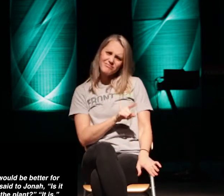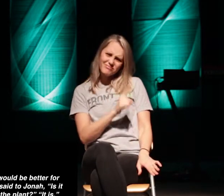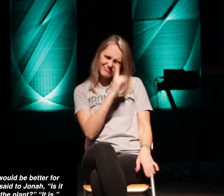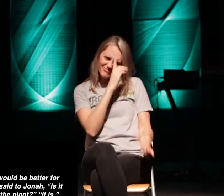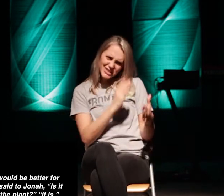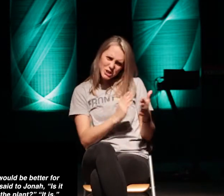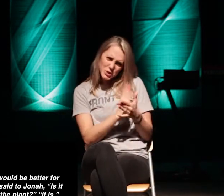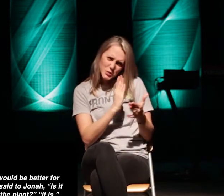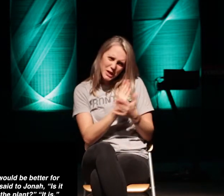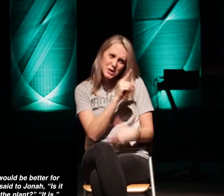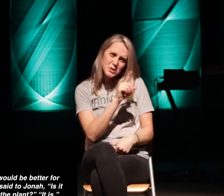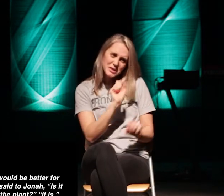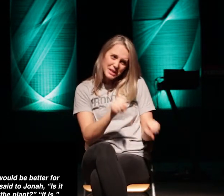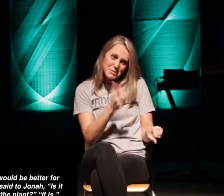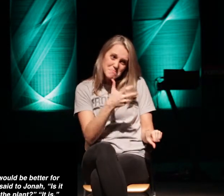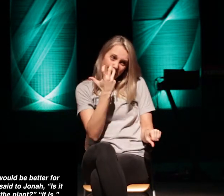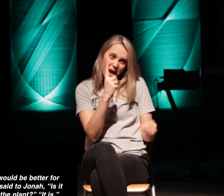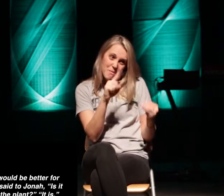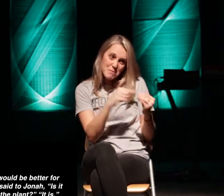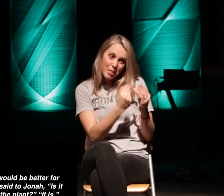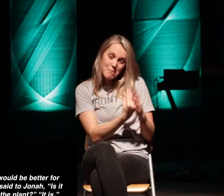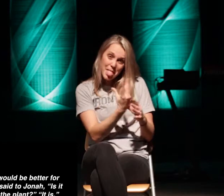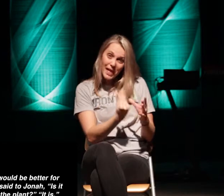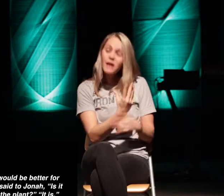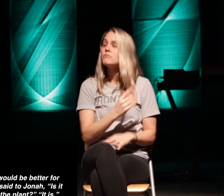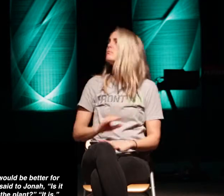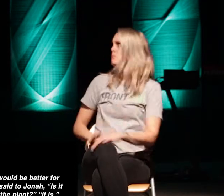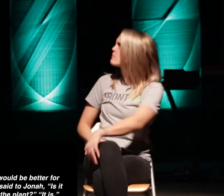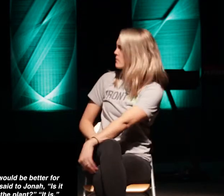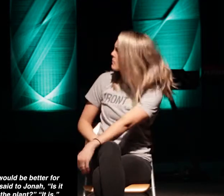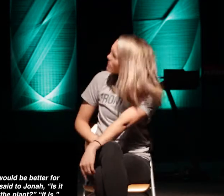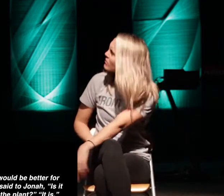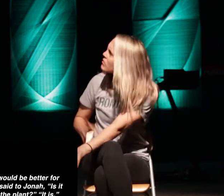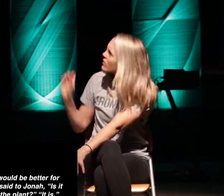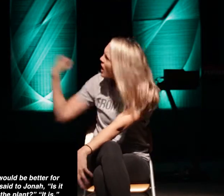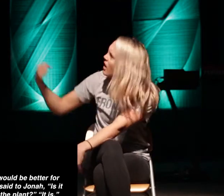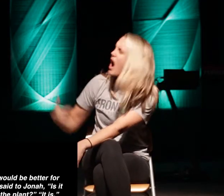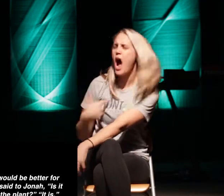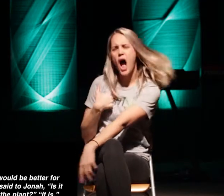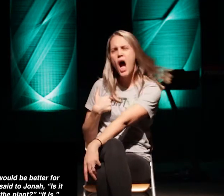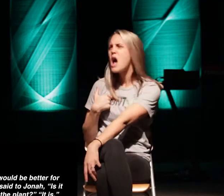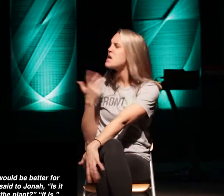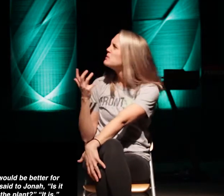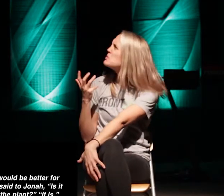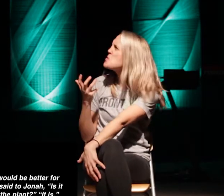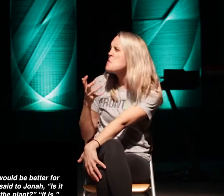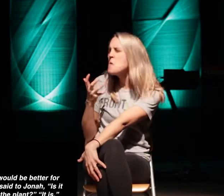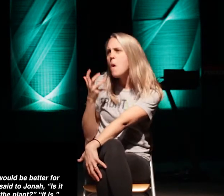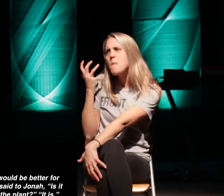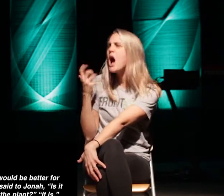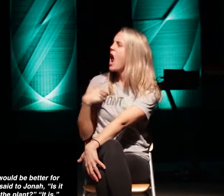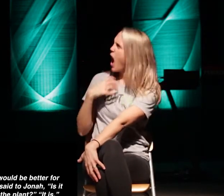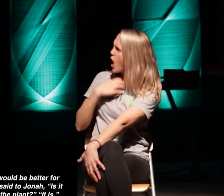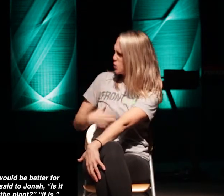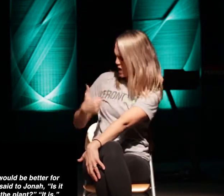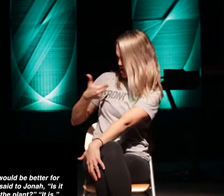angry about the plant? It is, he said, and I'm so angry, I wish I were